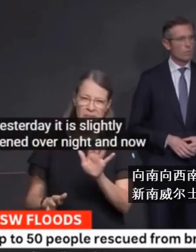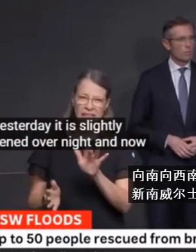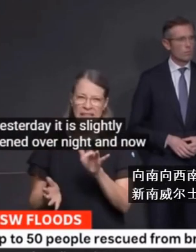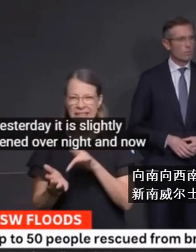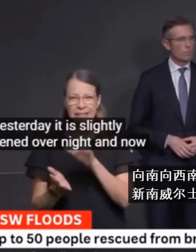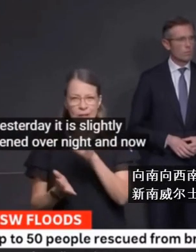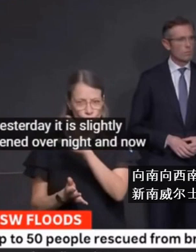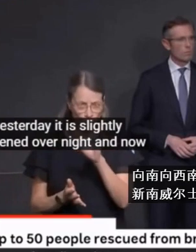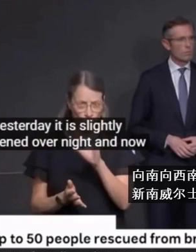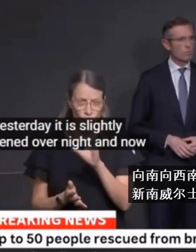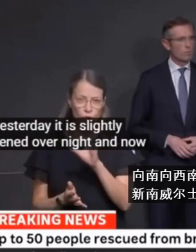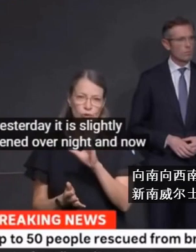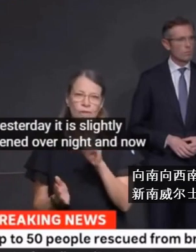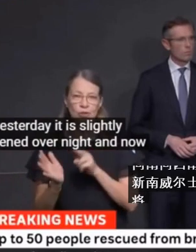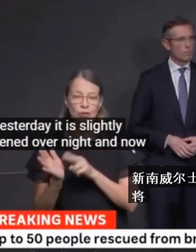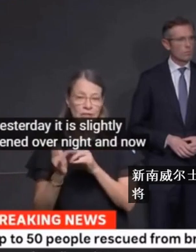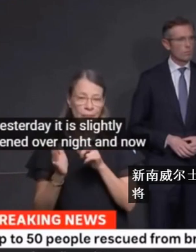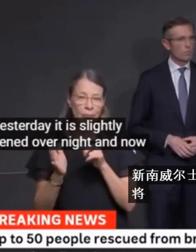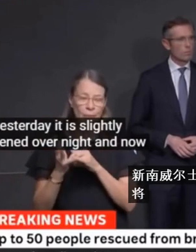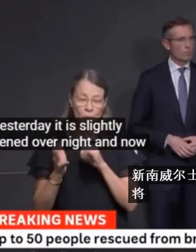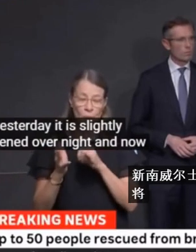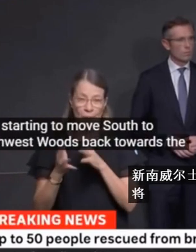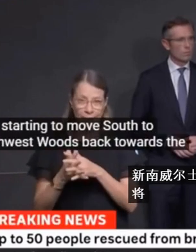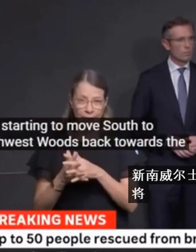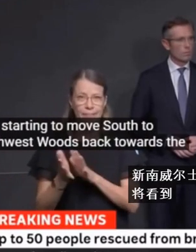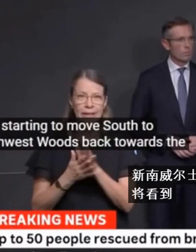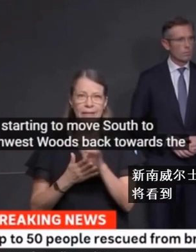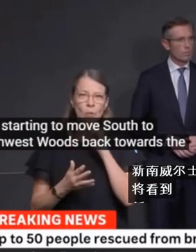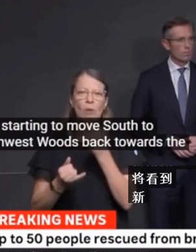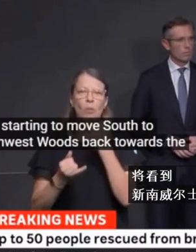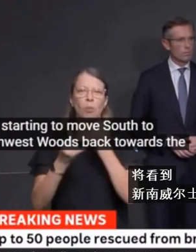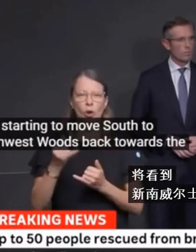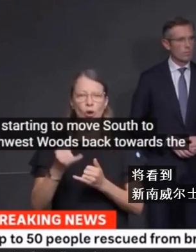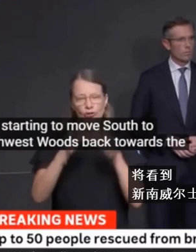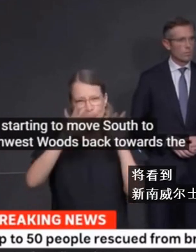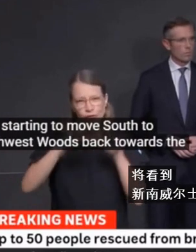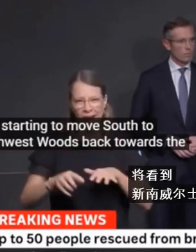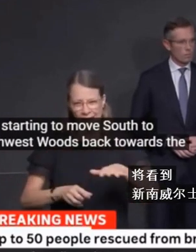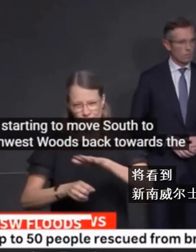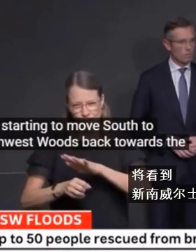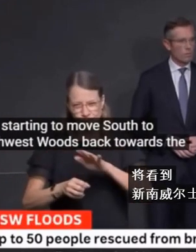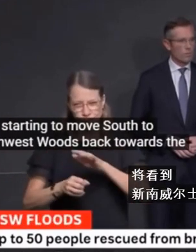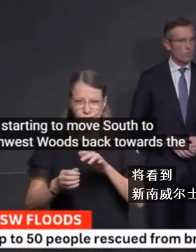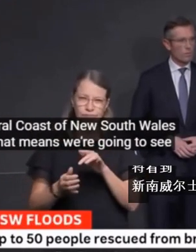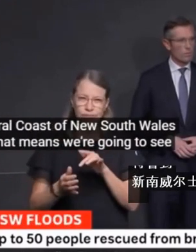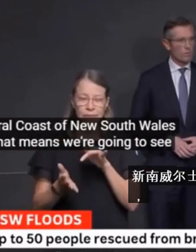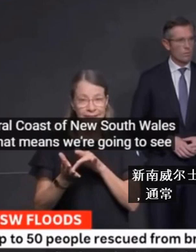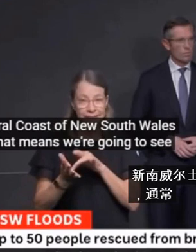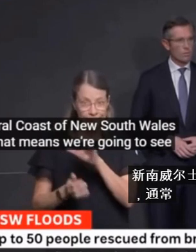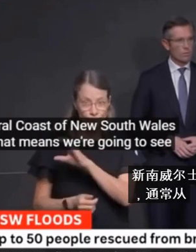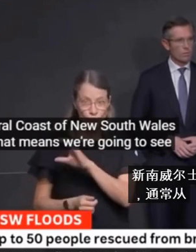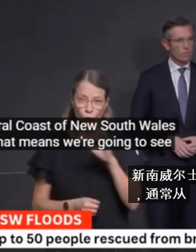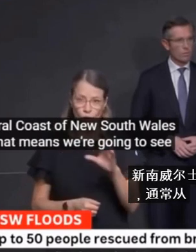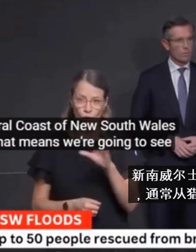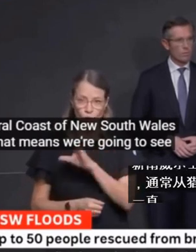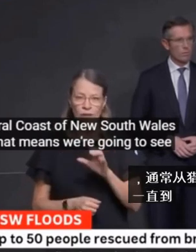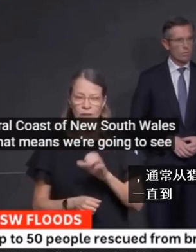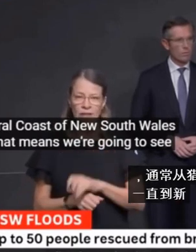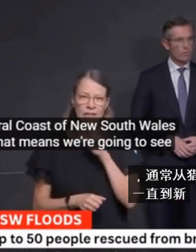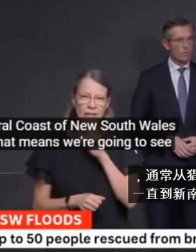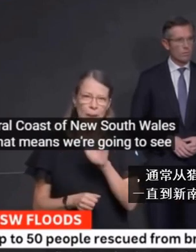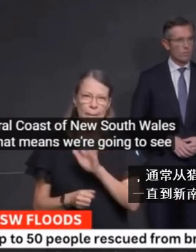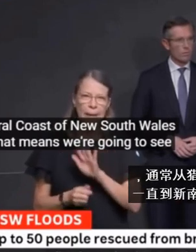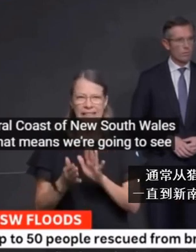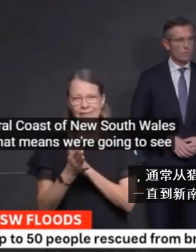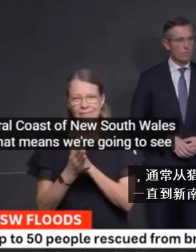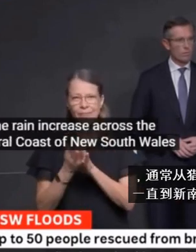of New South Wales. So that means we're going to see the rain increase across the central coast of New South Wales, and that's anywhere from the Hunter all the way